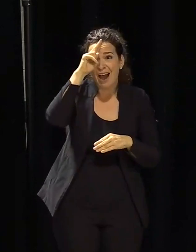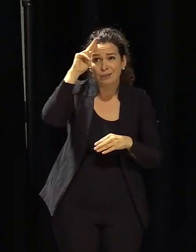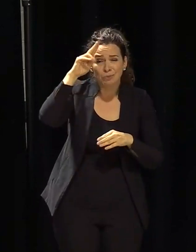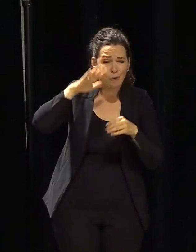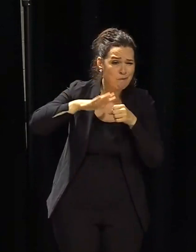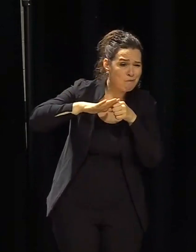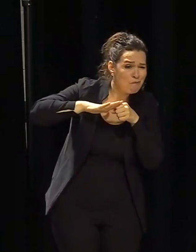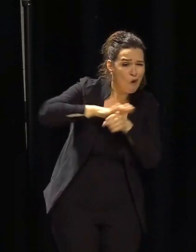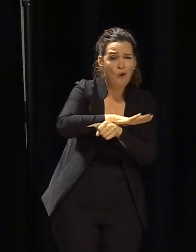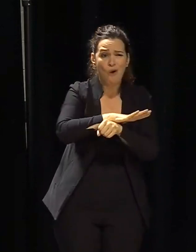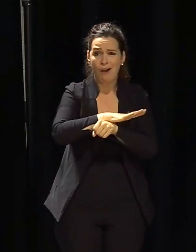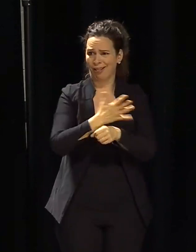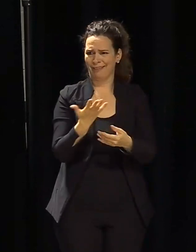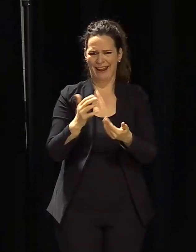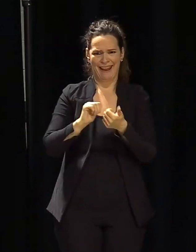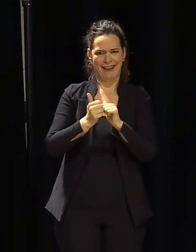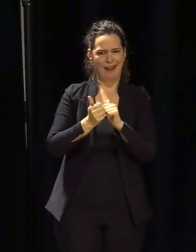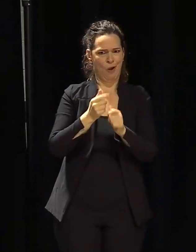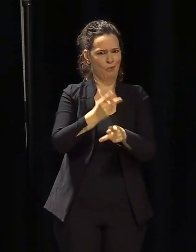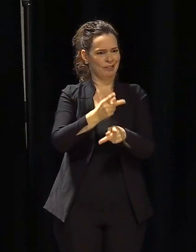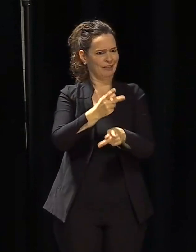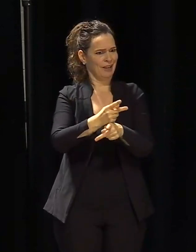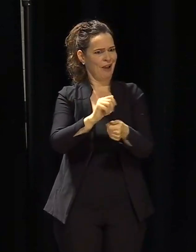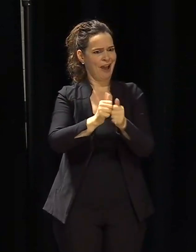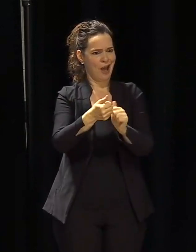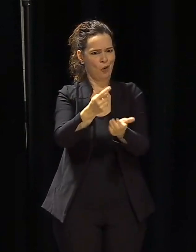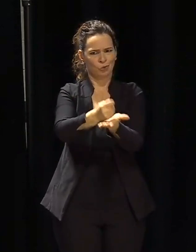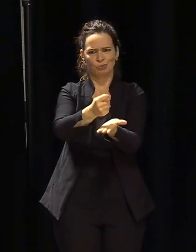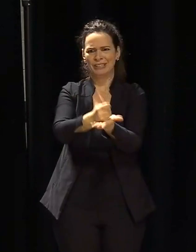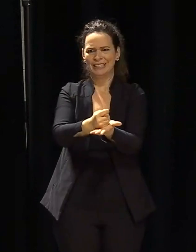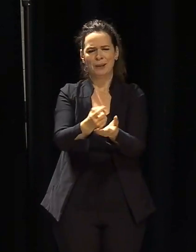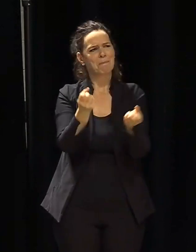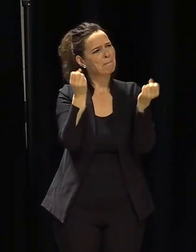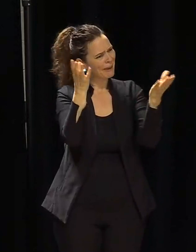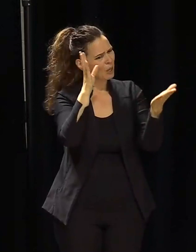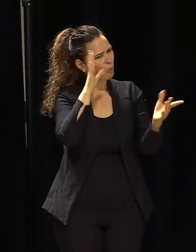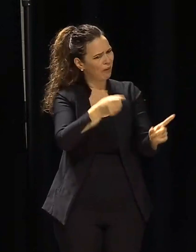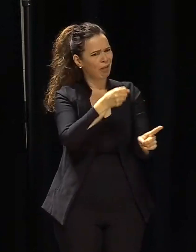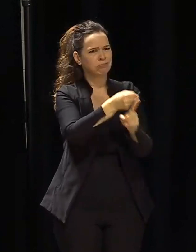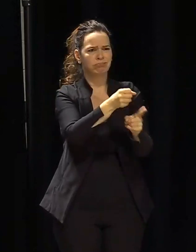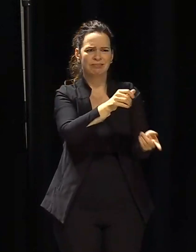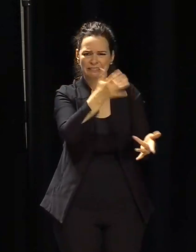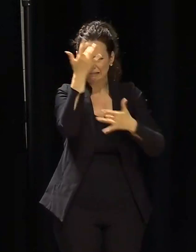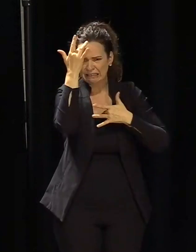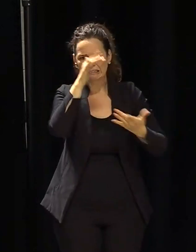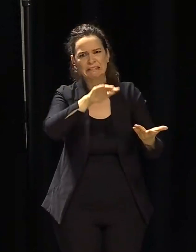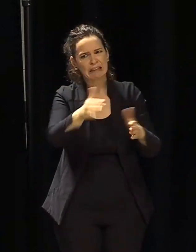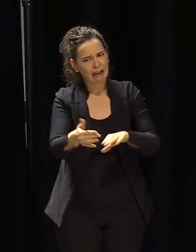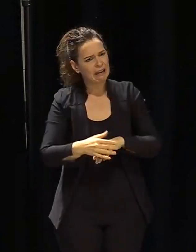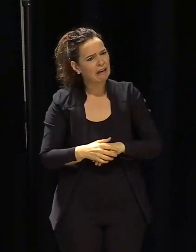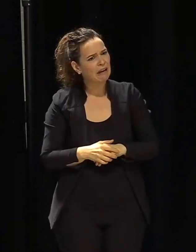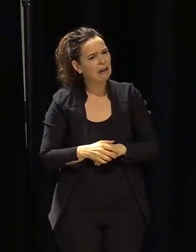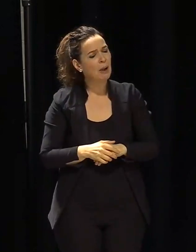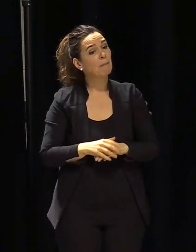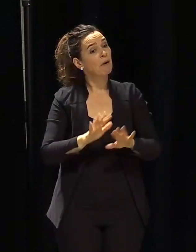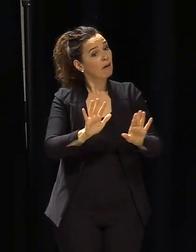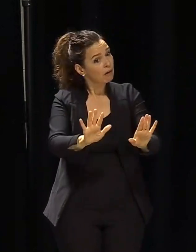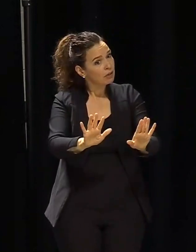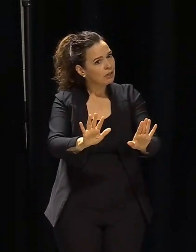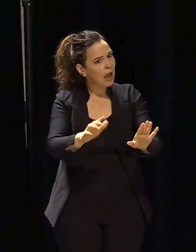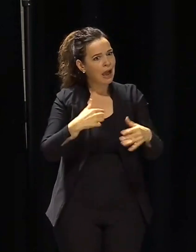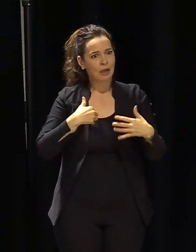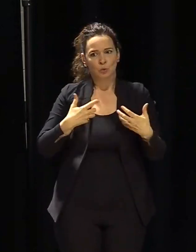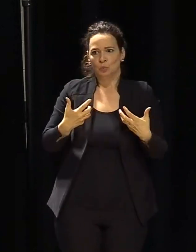can't treat your sick. So that's a real, again, I don't want to get too far ahead of our skis on this one because we're not even